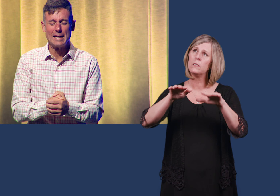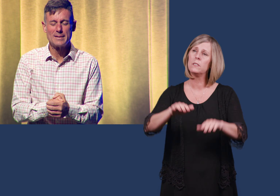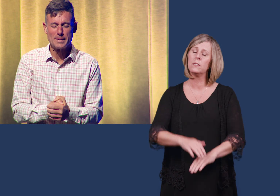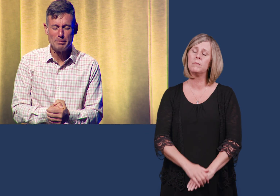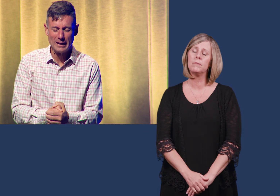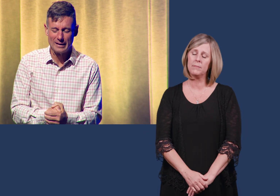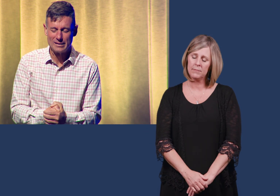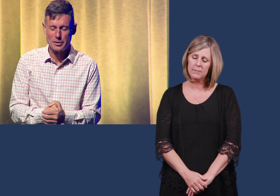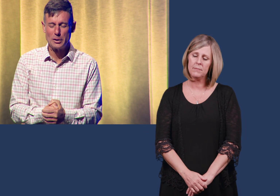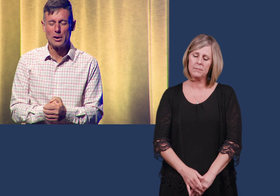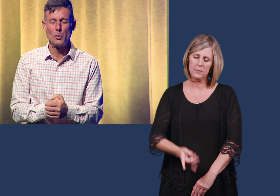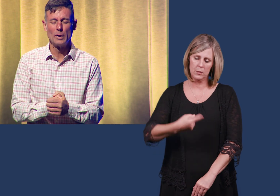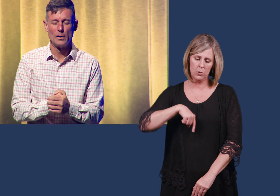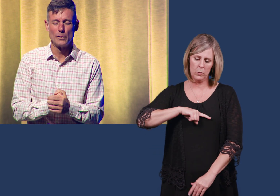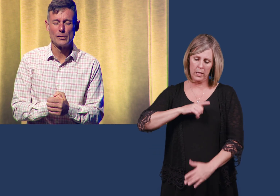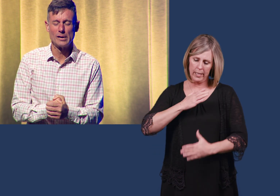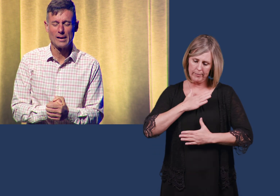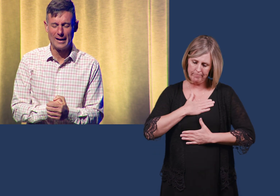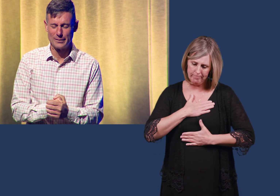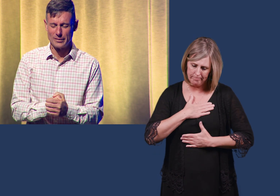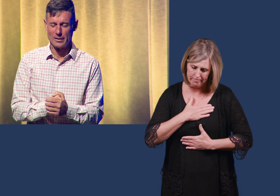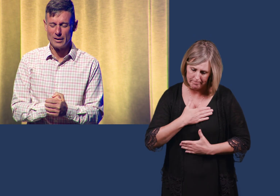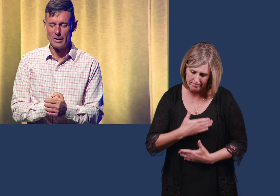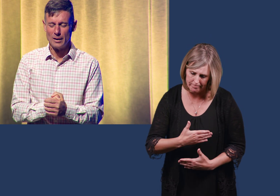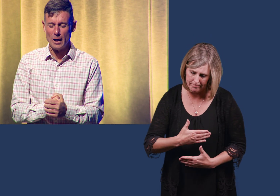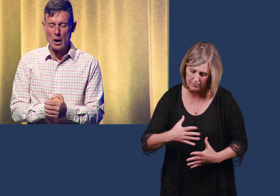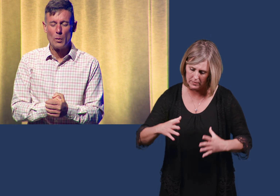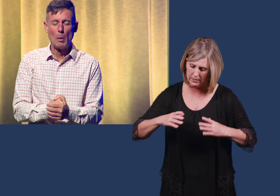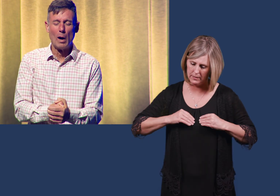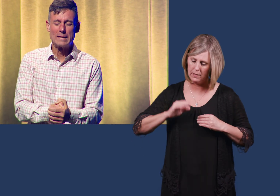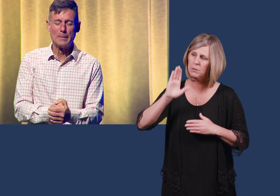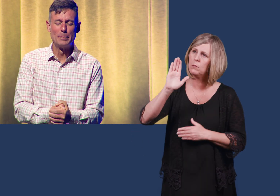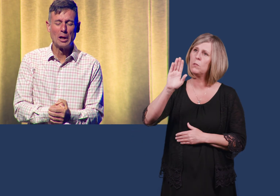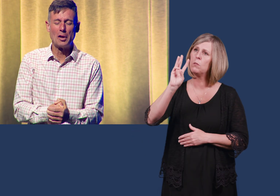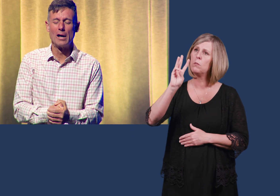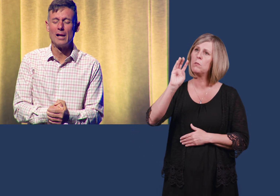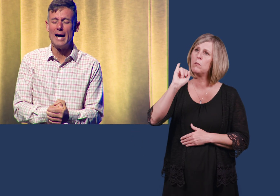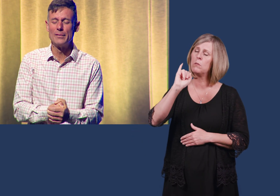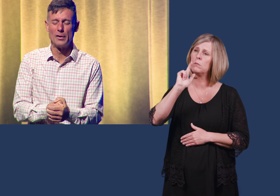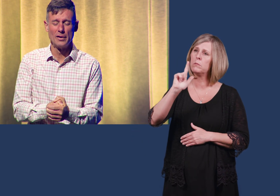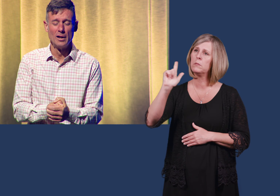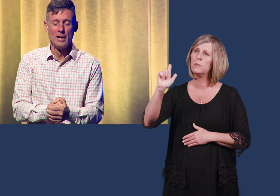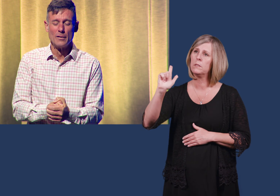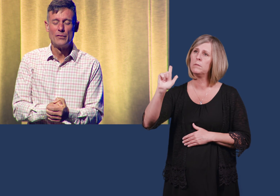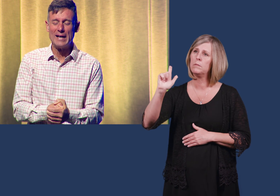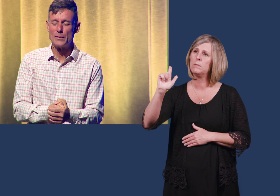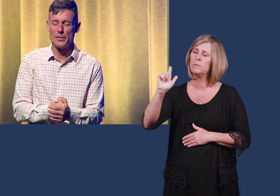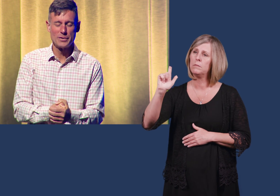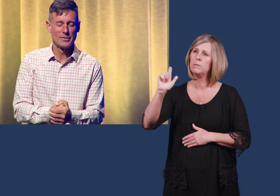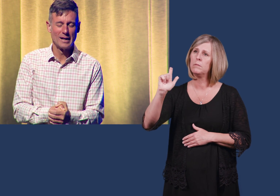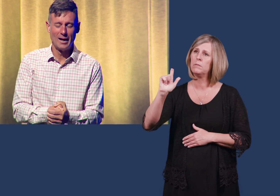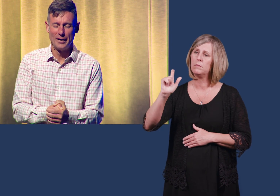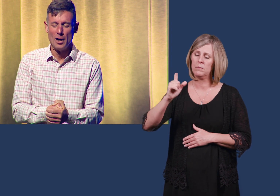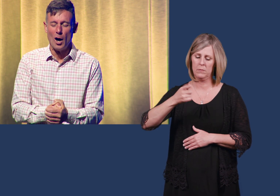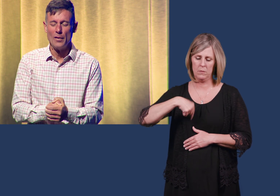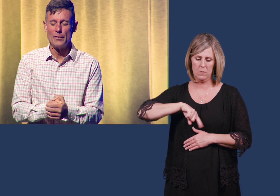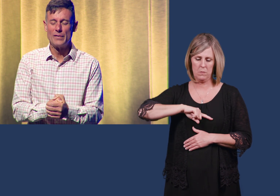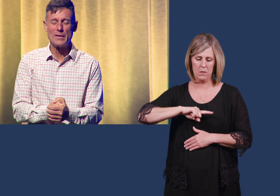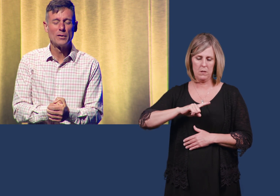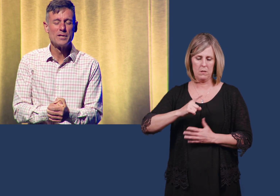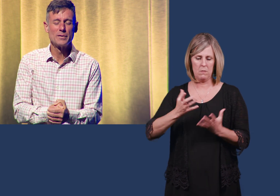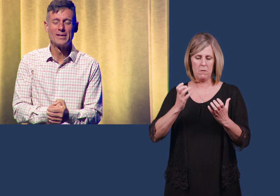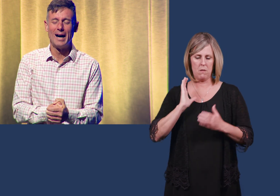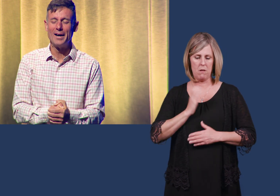surrendering and submitting to your will for our life. We want to build our life on the faithfulness of God, on